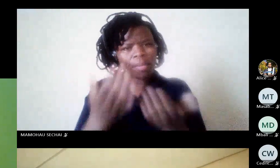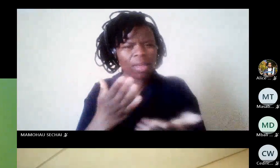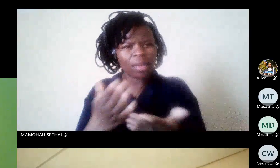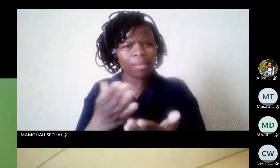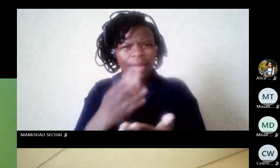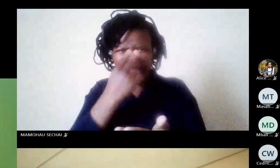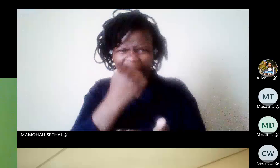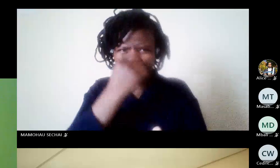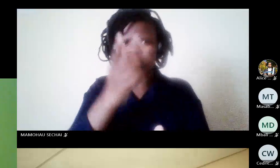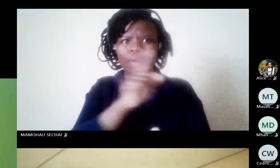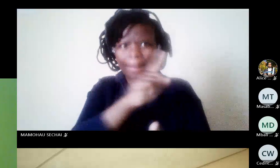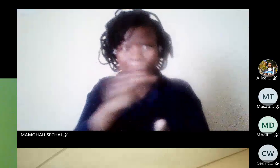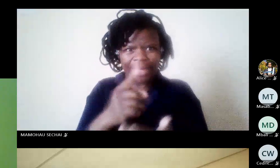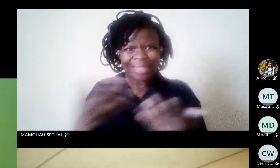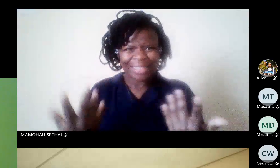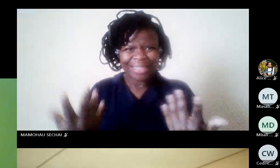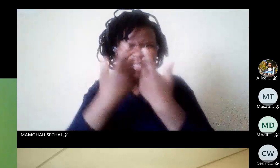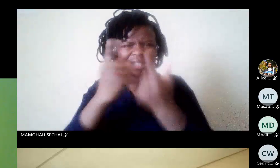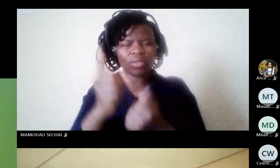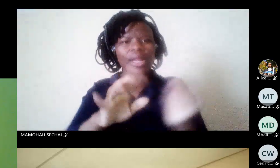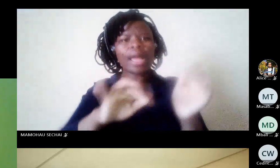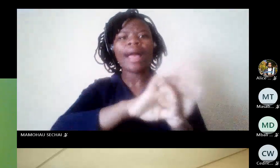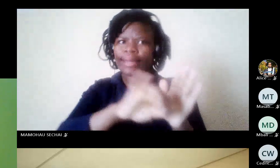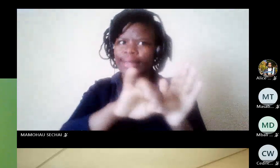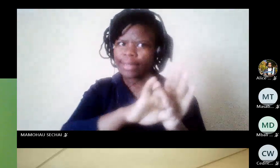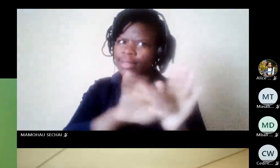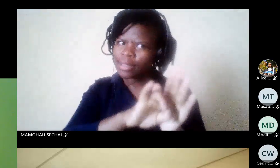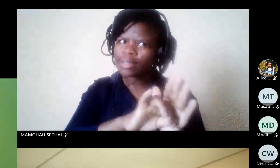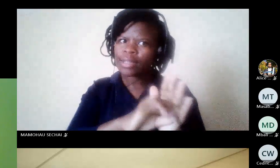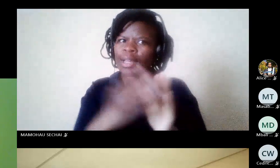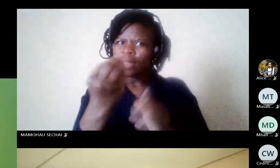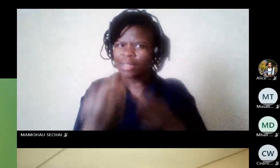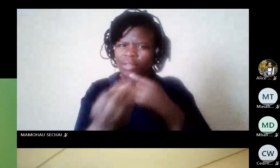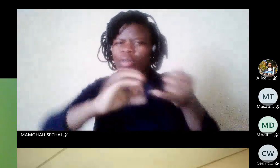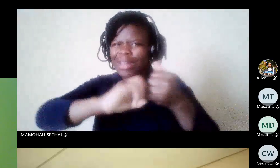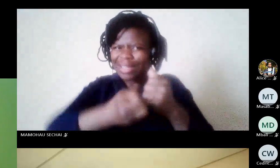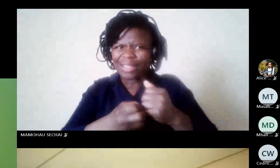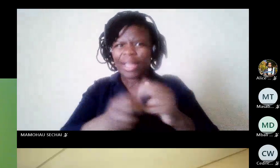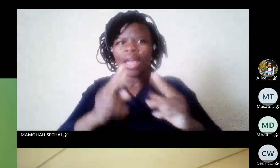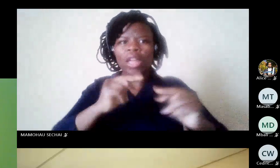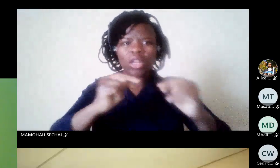child's challenge was their identity. The child was trying to negotiate.